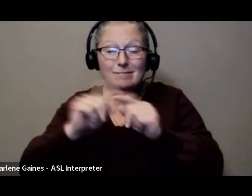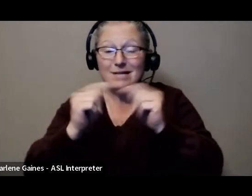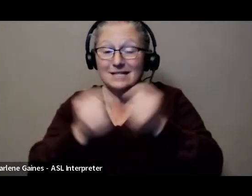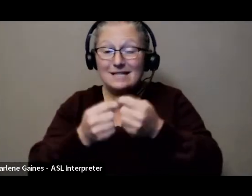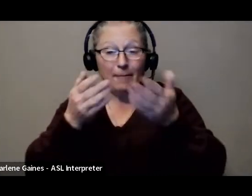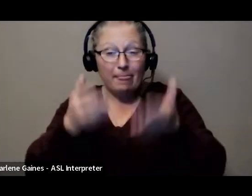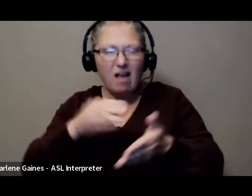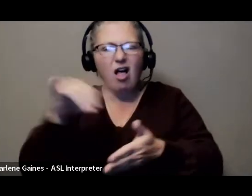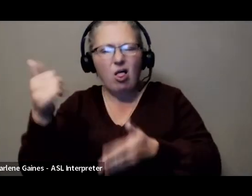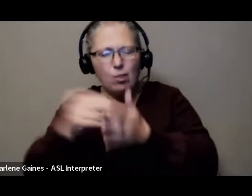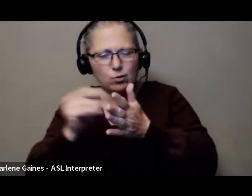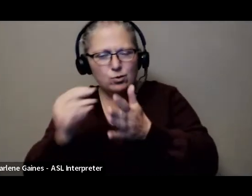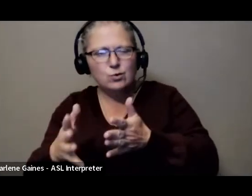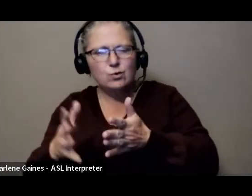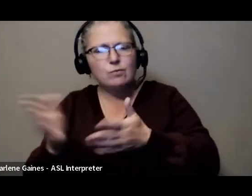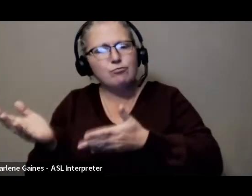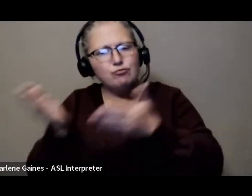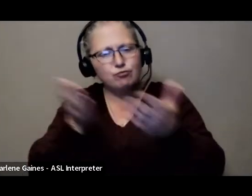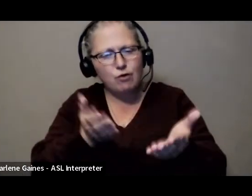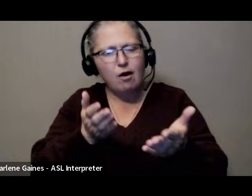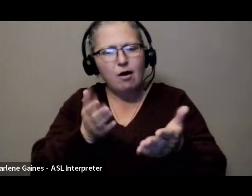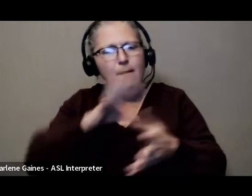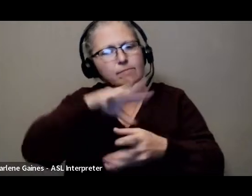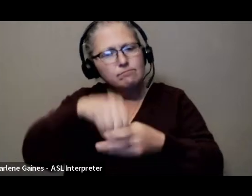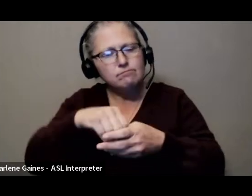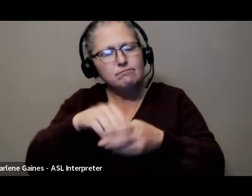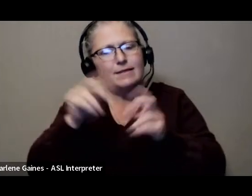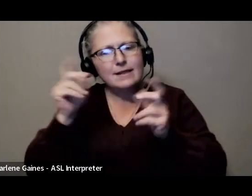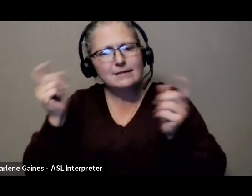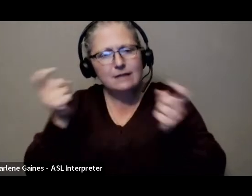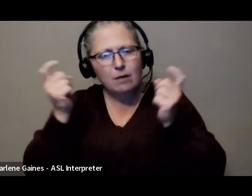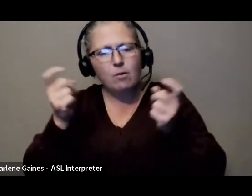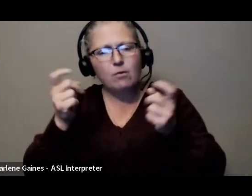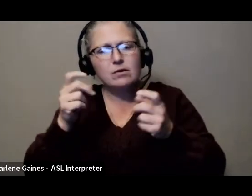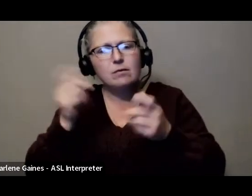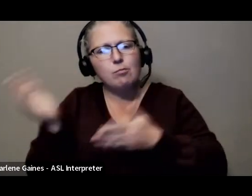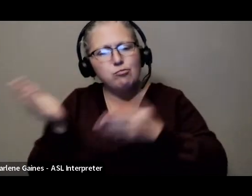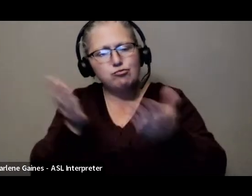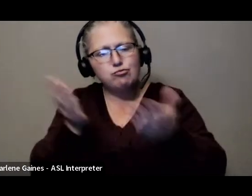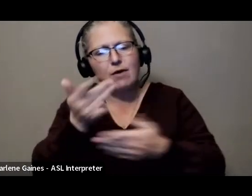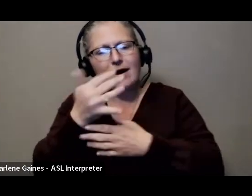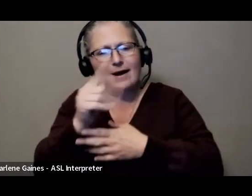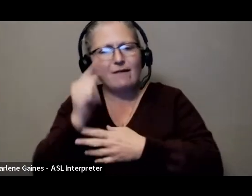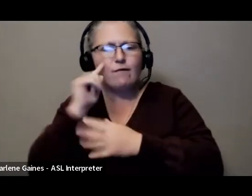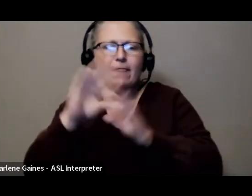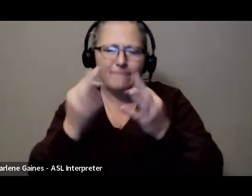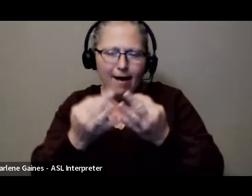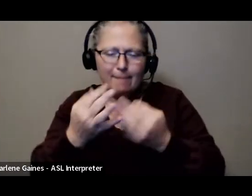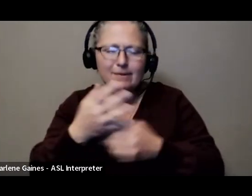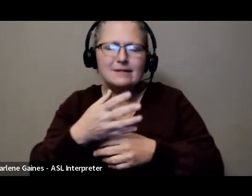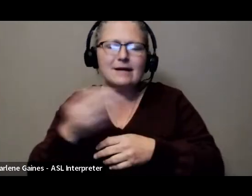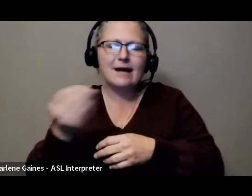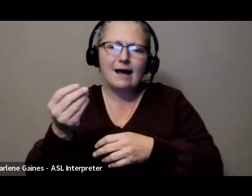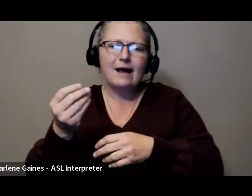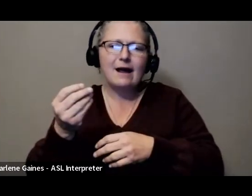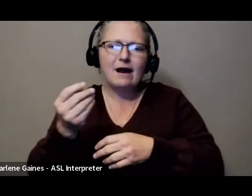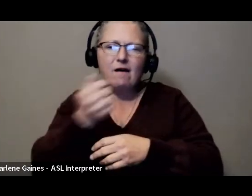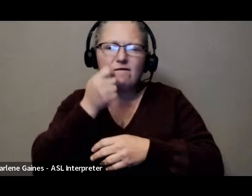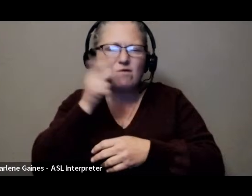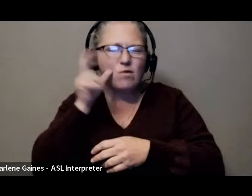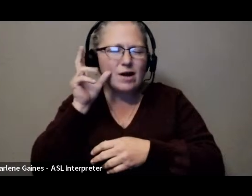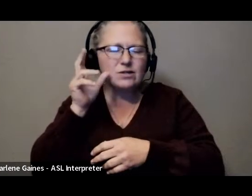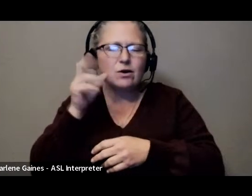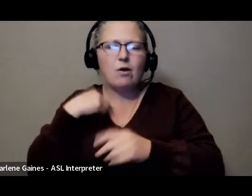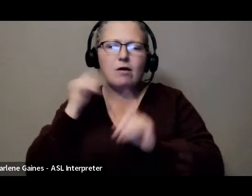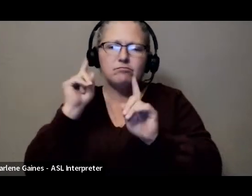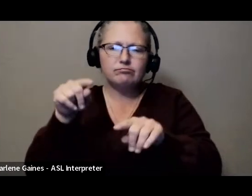there were other students there that brought, as part of the ceremony, brought gifts to the family. And then a few days ago, I